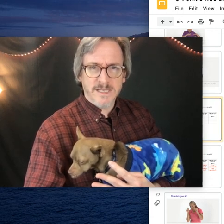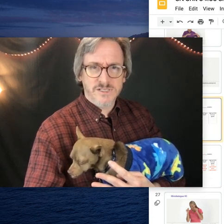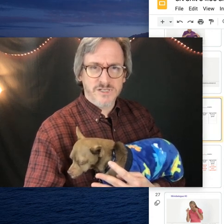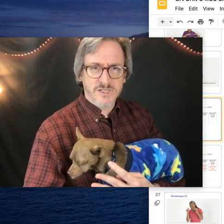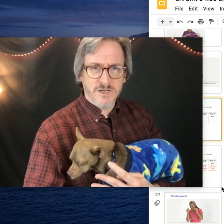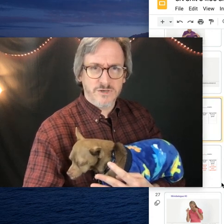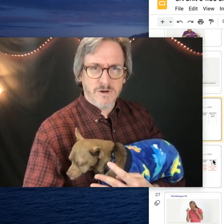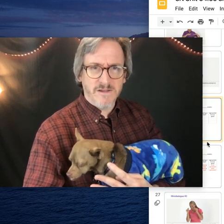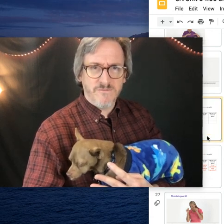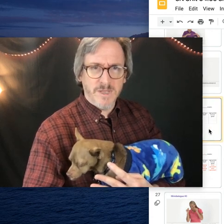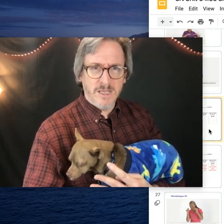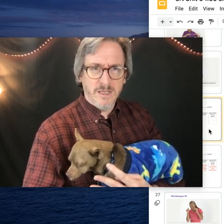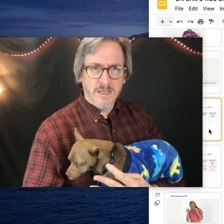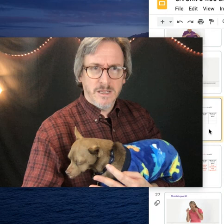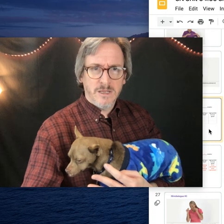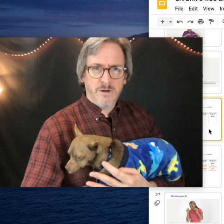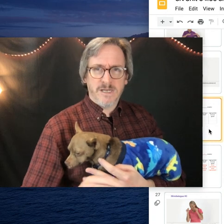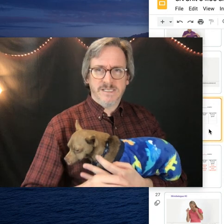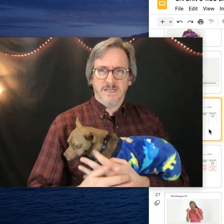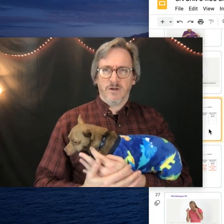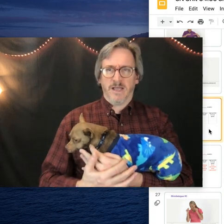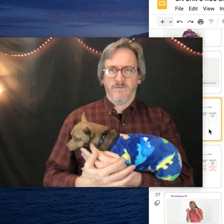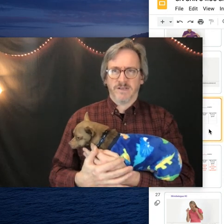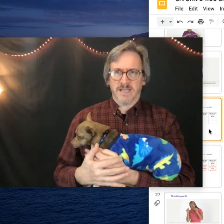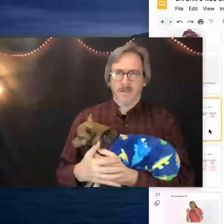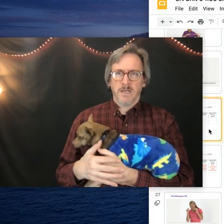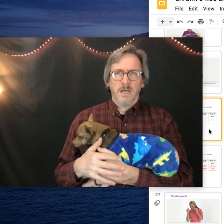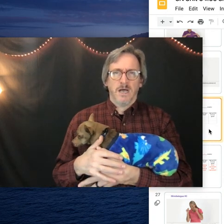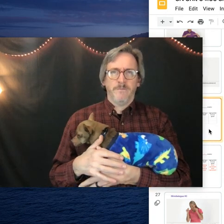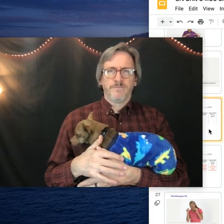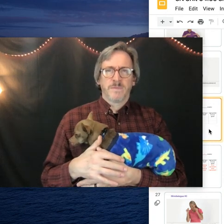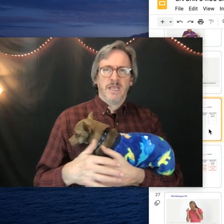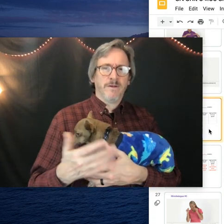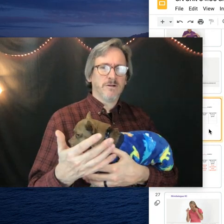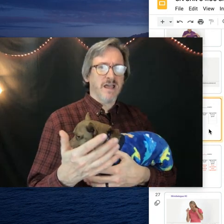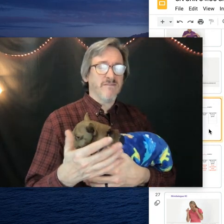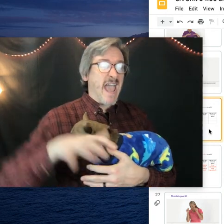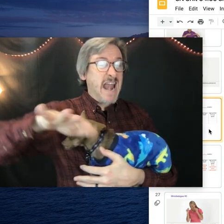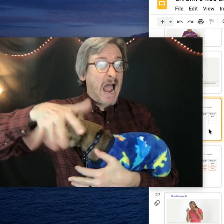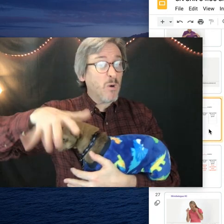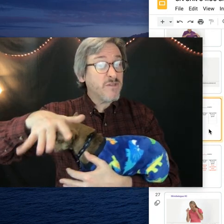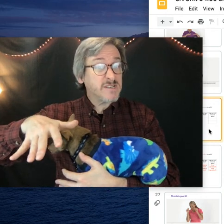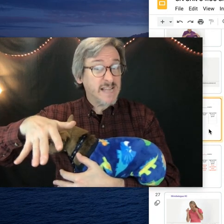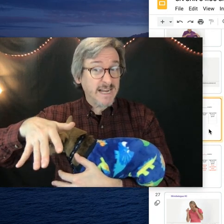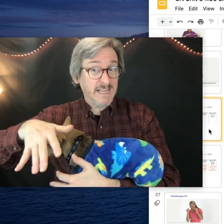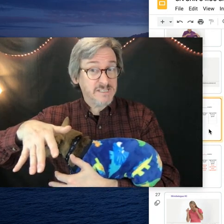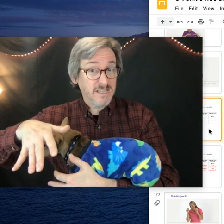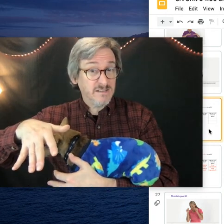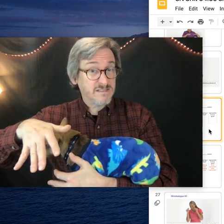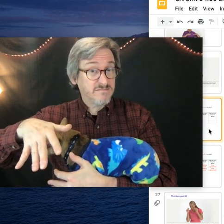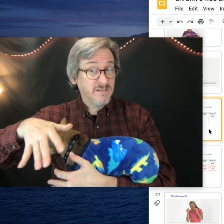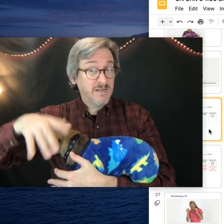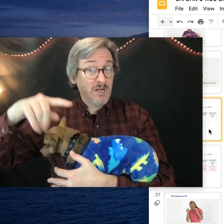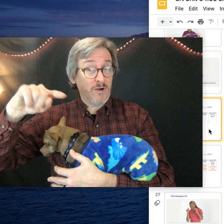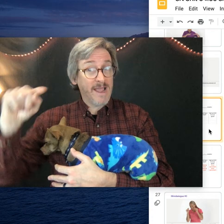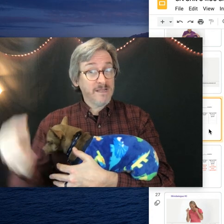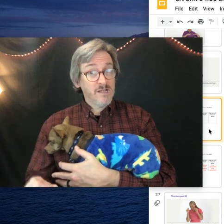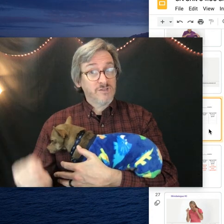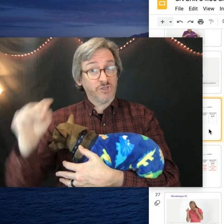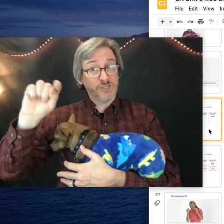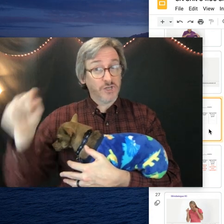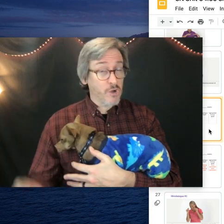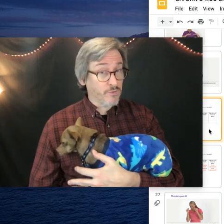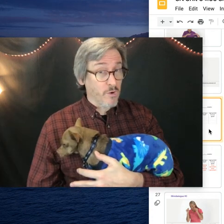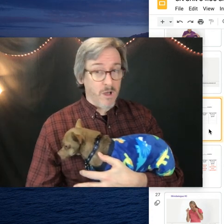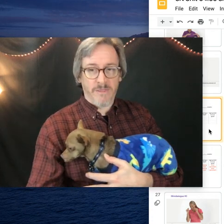Okay, that's just going to drive me crazy. Okay, I'll fix that. Hearing or deaf, and how are their signing skills? Okay,